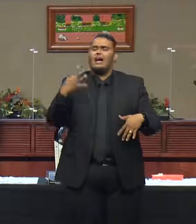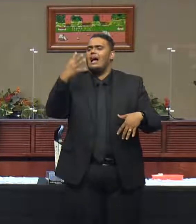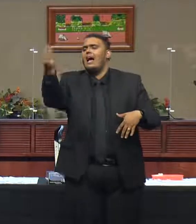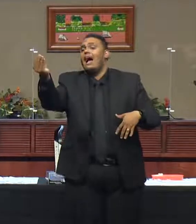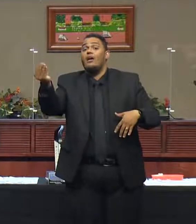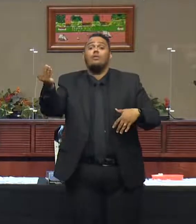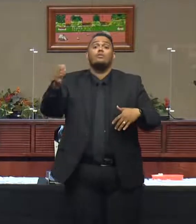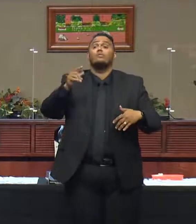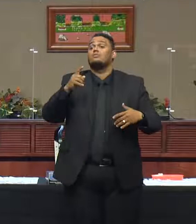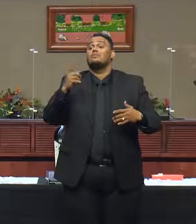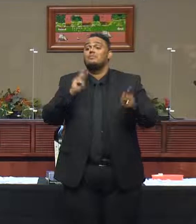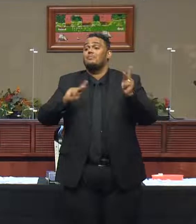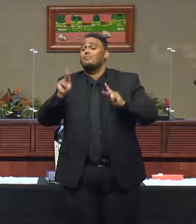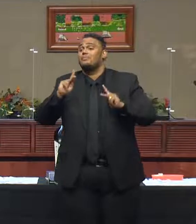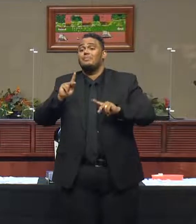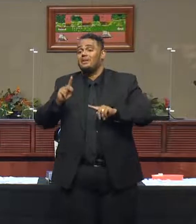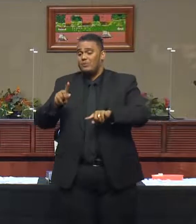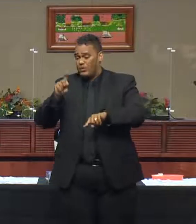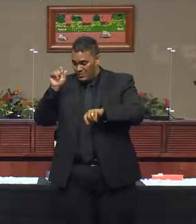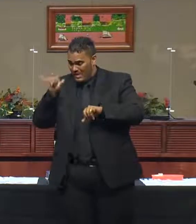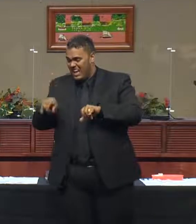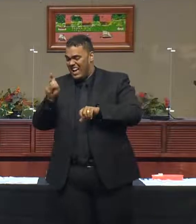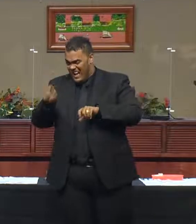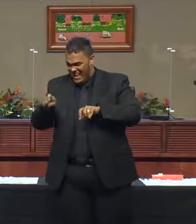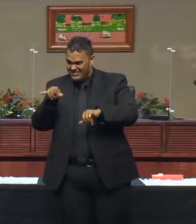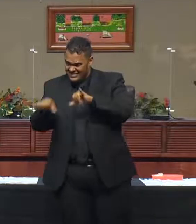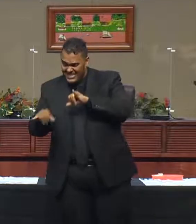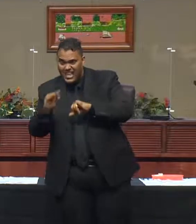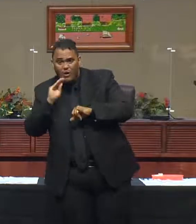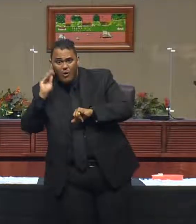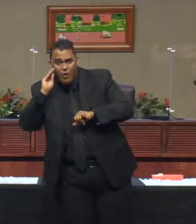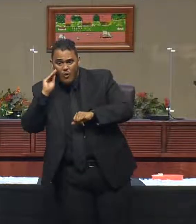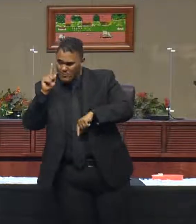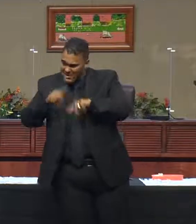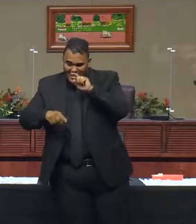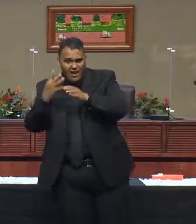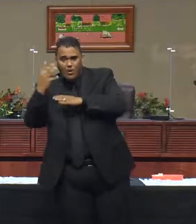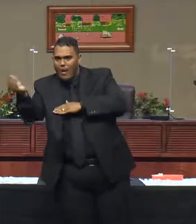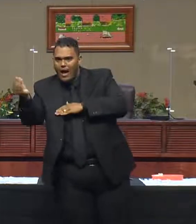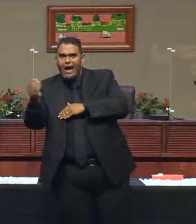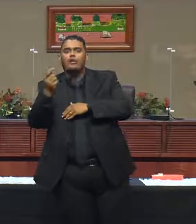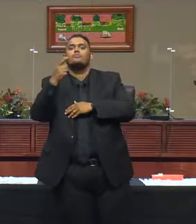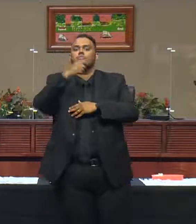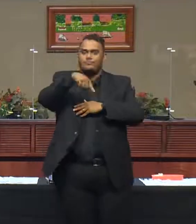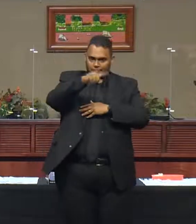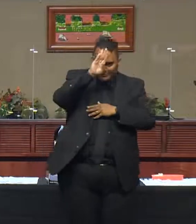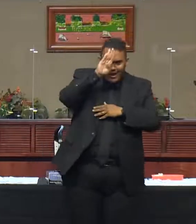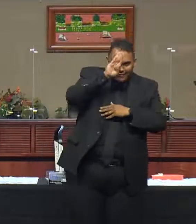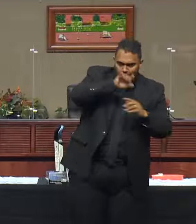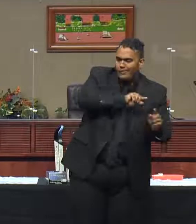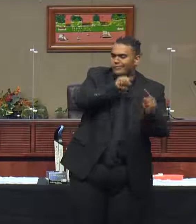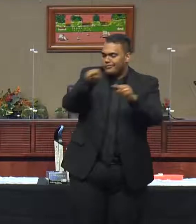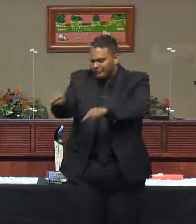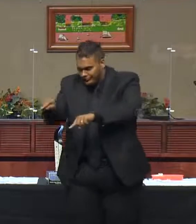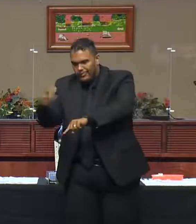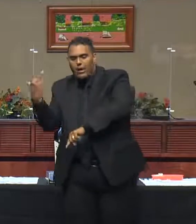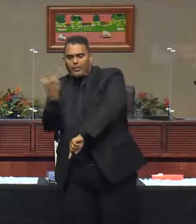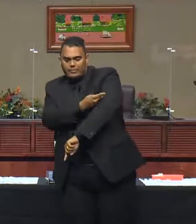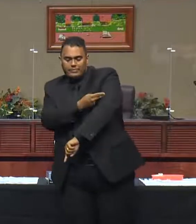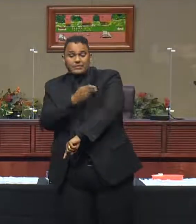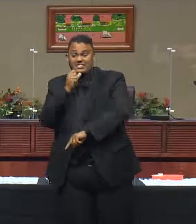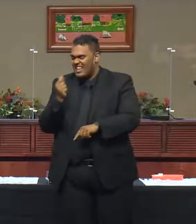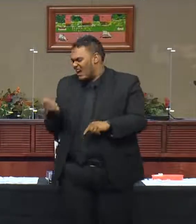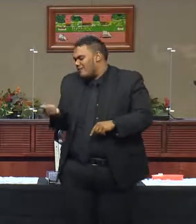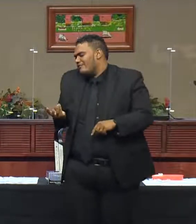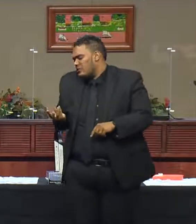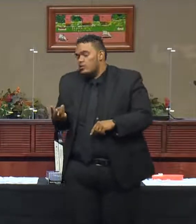that can't leave their homes to come to one of the vaccination sites. And that's not in the multiples of thousands, but